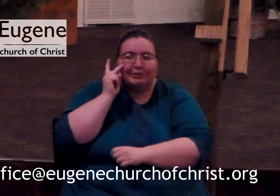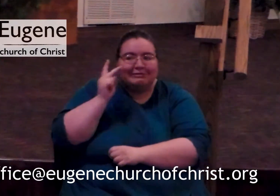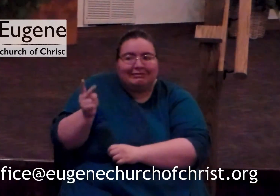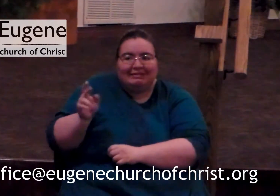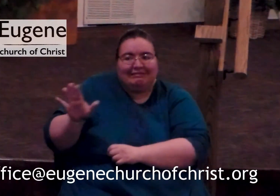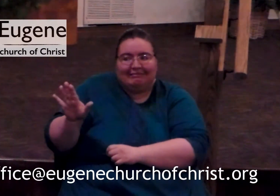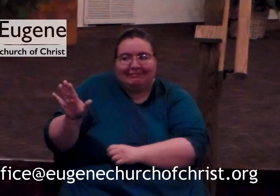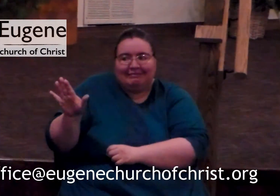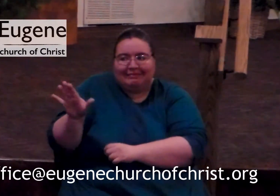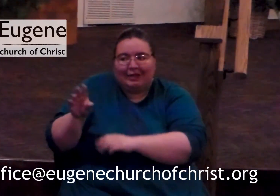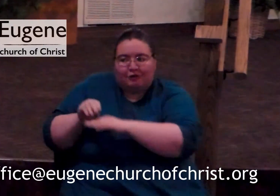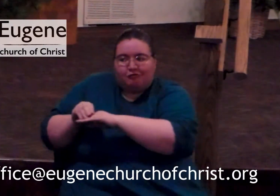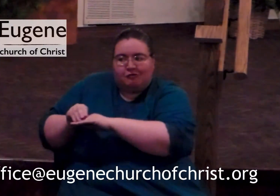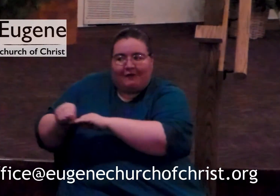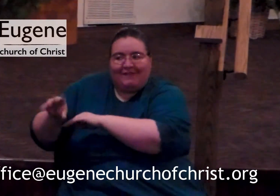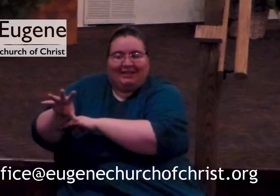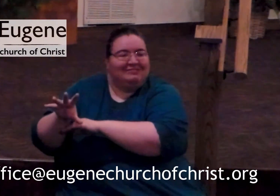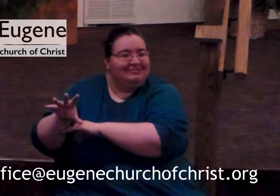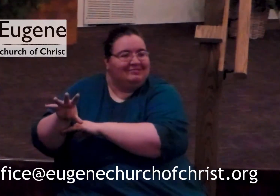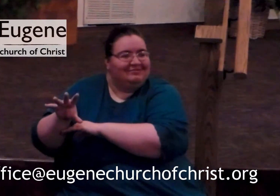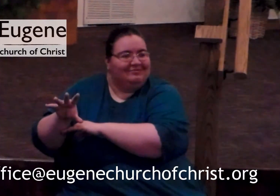Georgia, the effect he has on that church there.